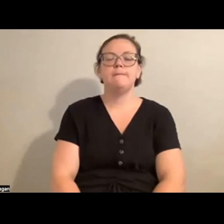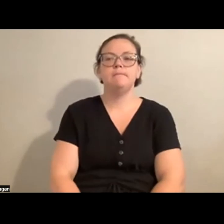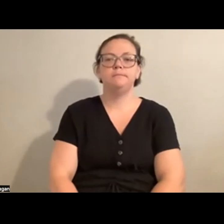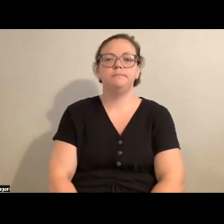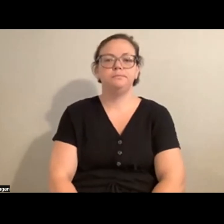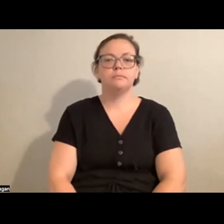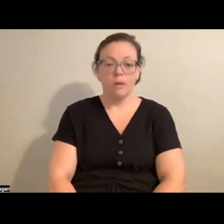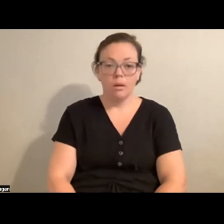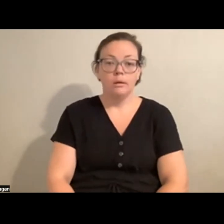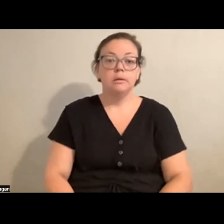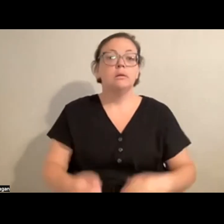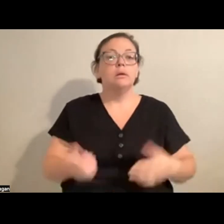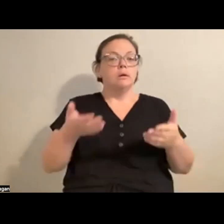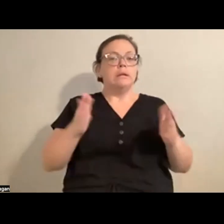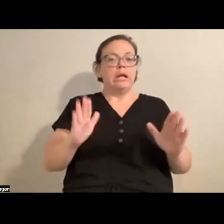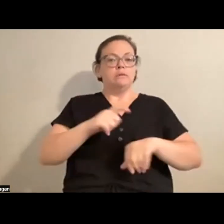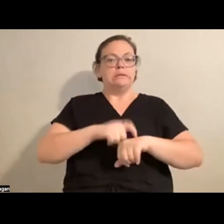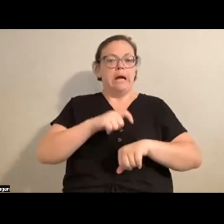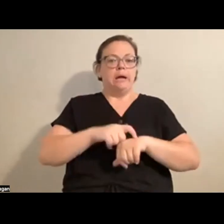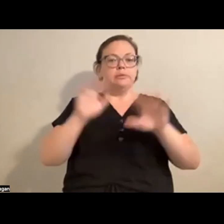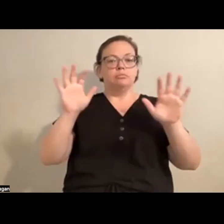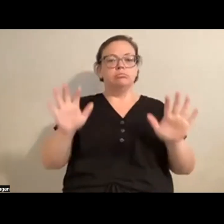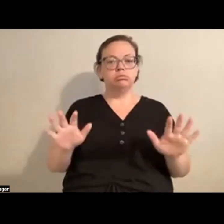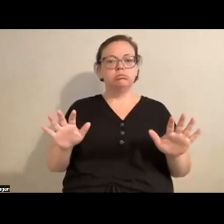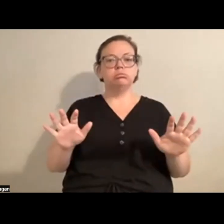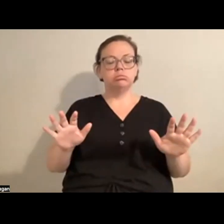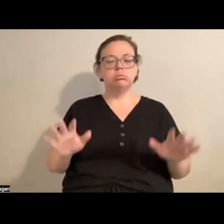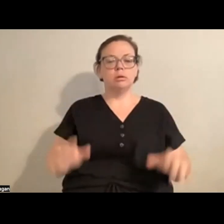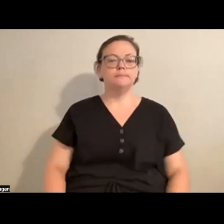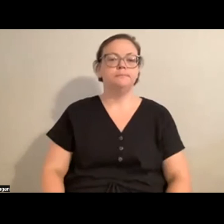So I'll give you a few moments to just sit with that.